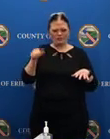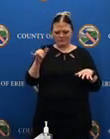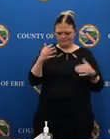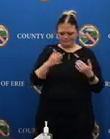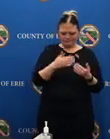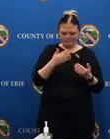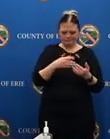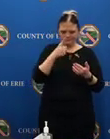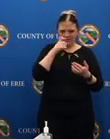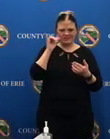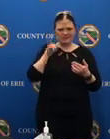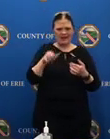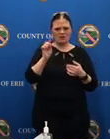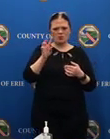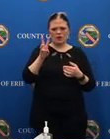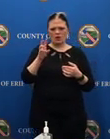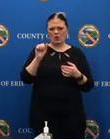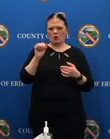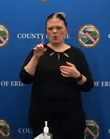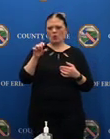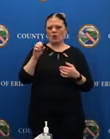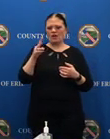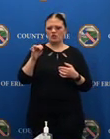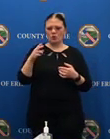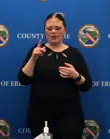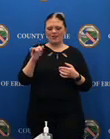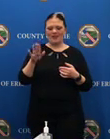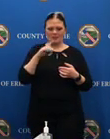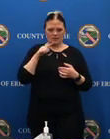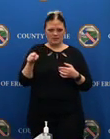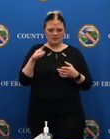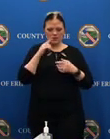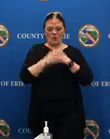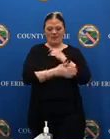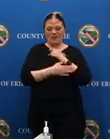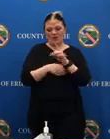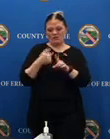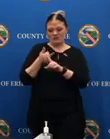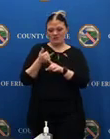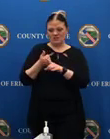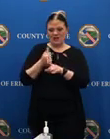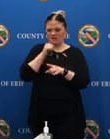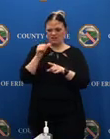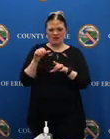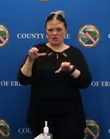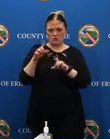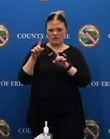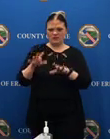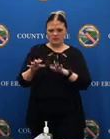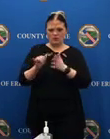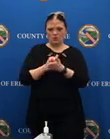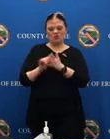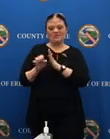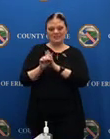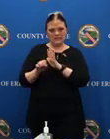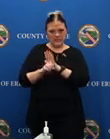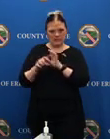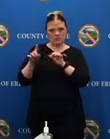they're right where the Wadsworth lab is. So the county itself is not doing the testing. New York State